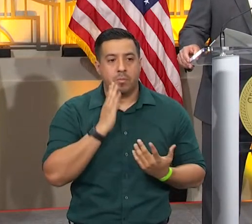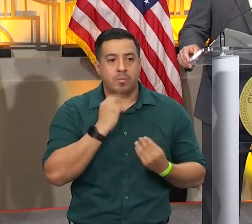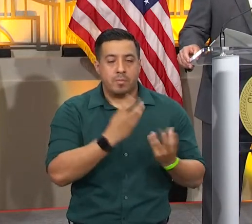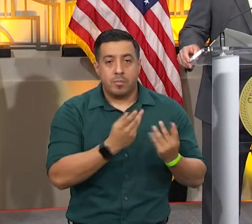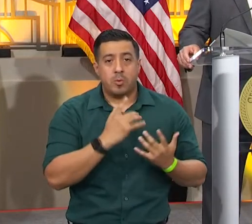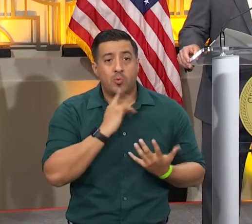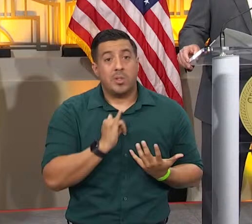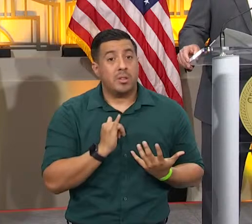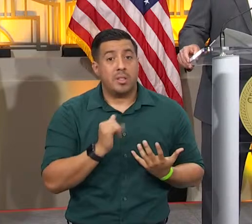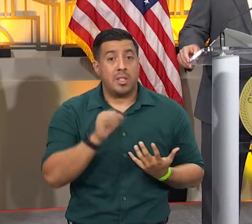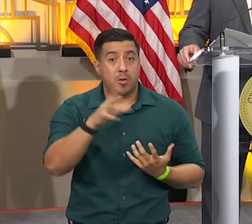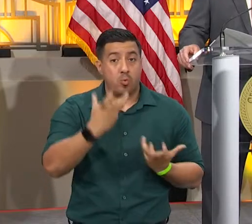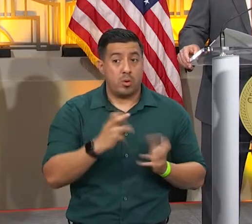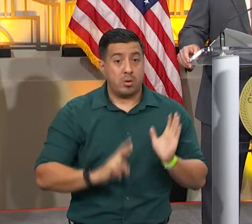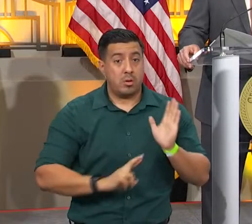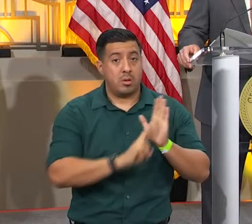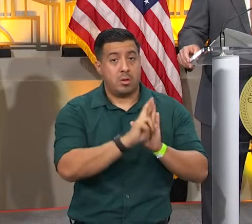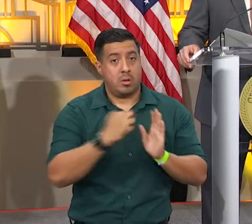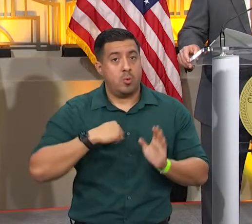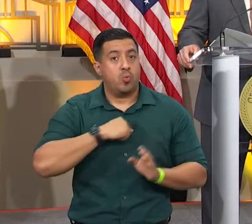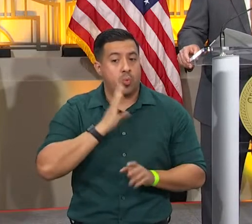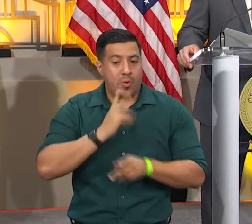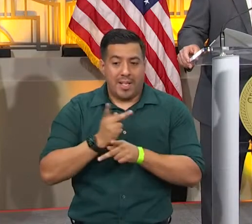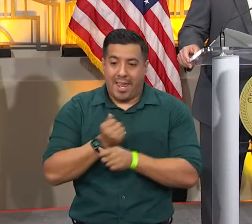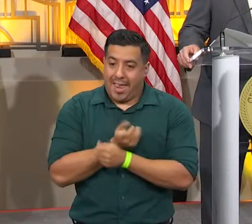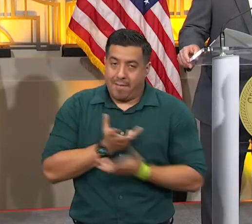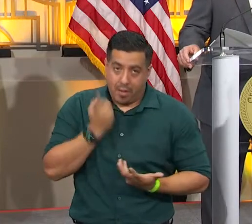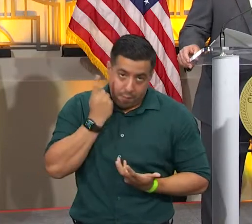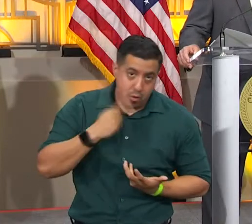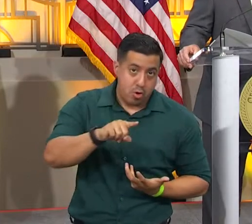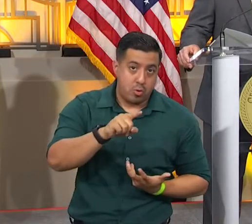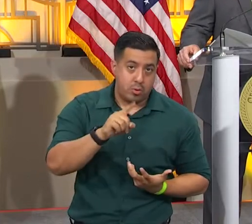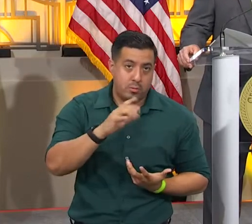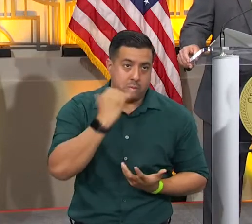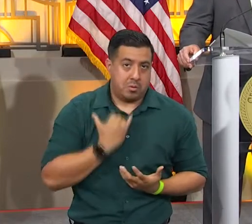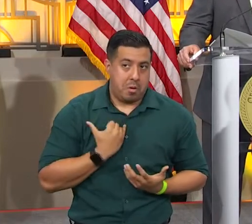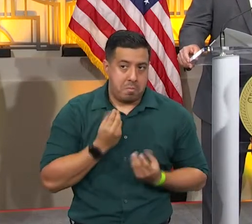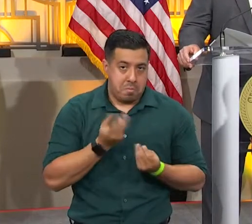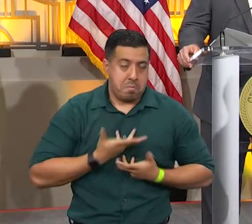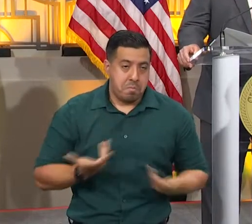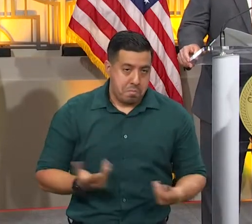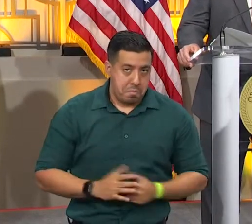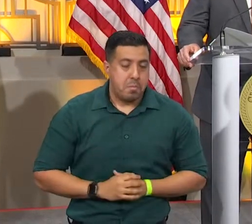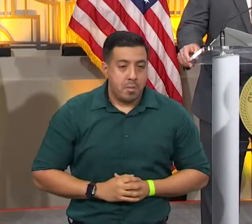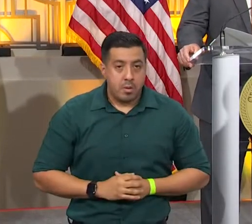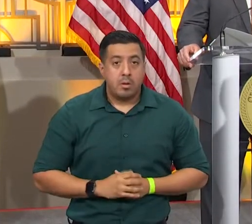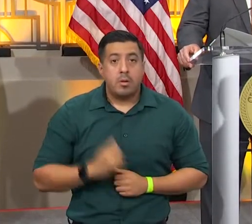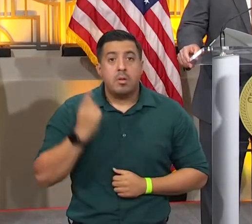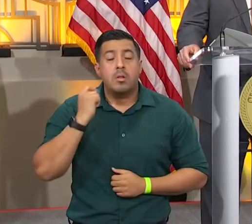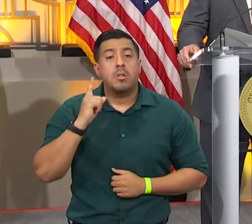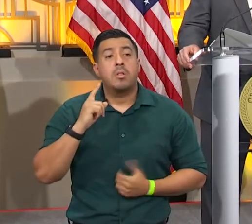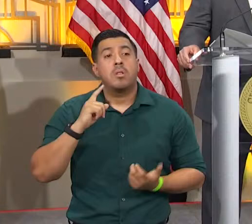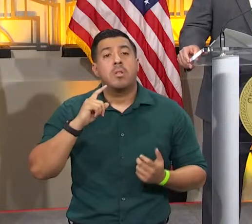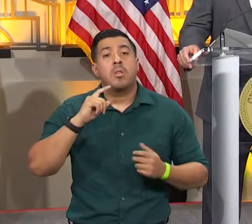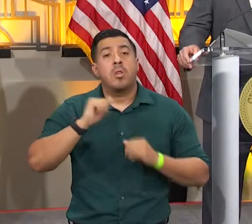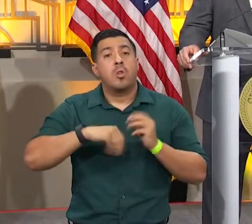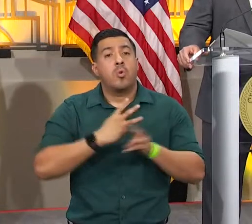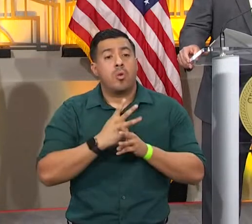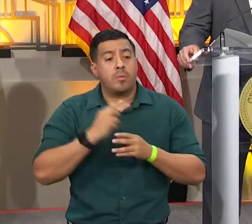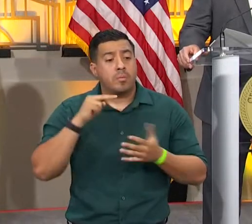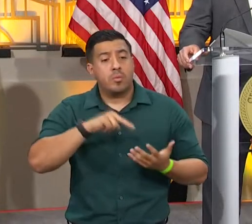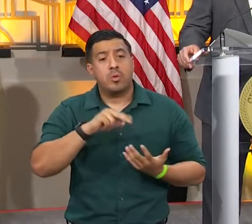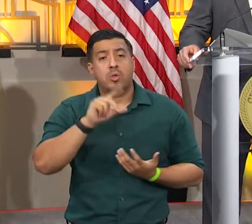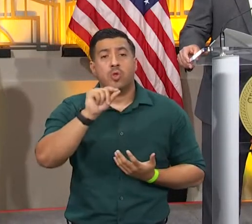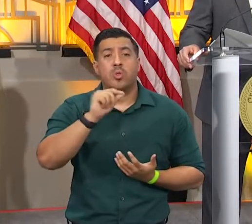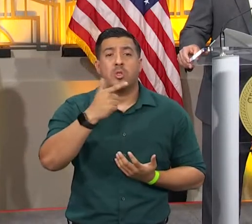other words, if you want to go to space, we take care of everything you need. Just give us a call. As the world looks to 2021 with